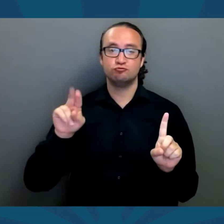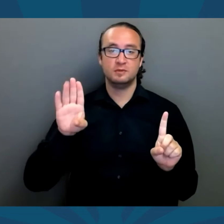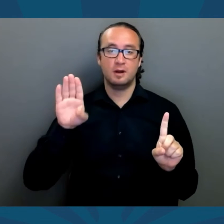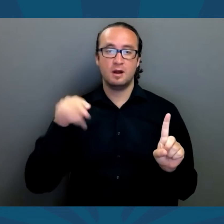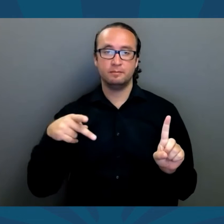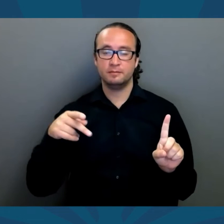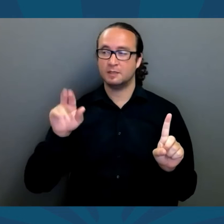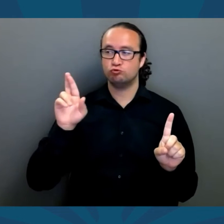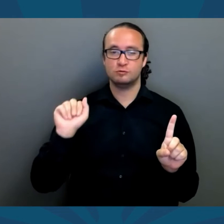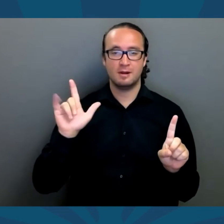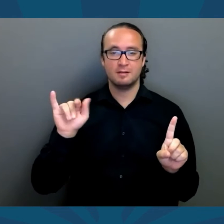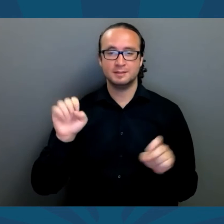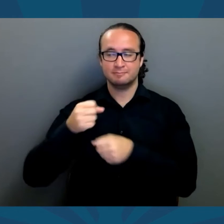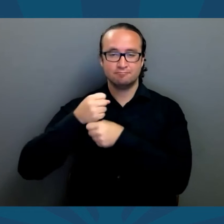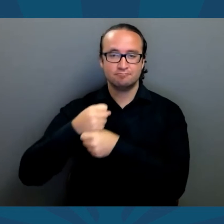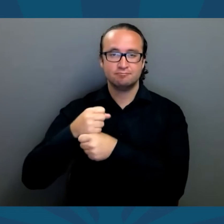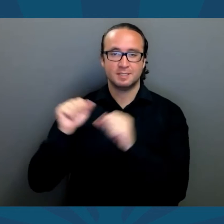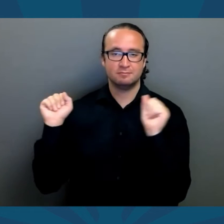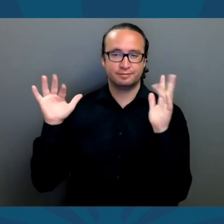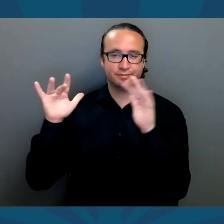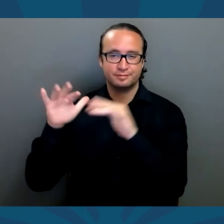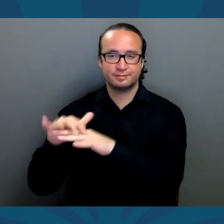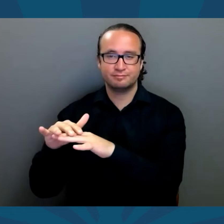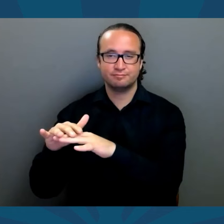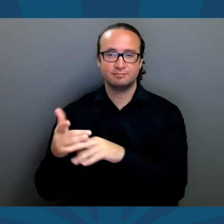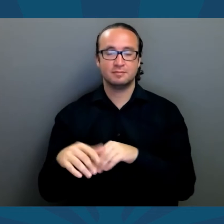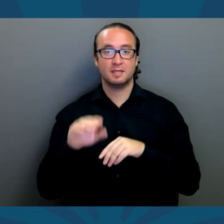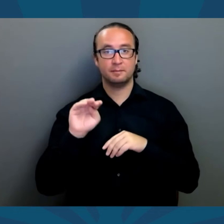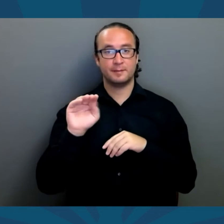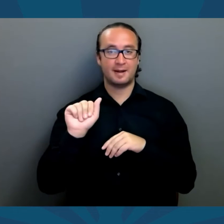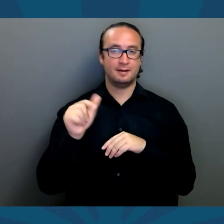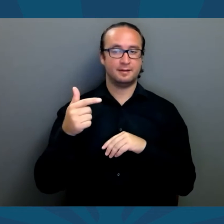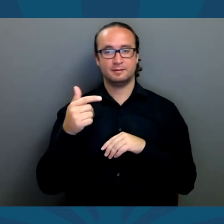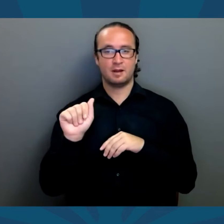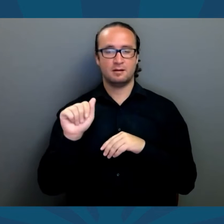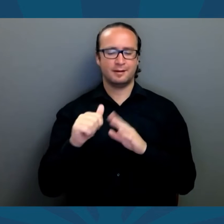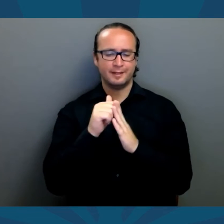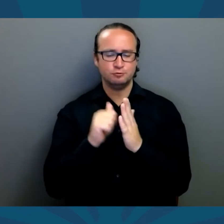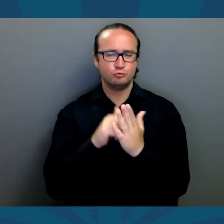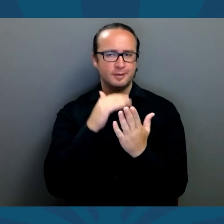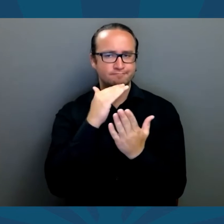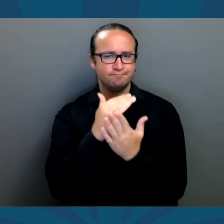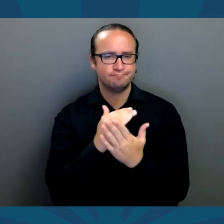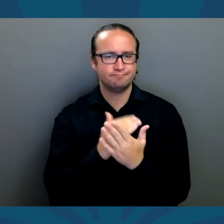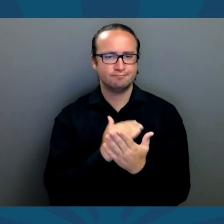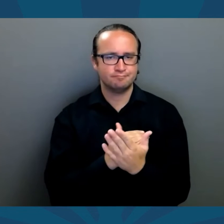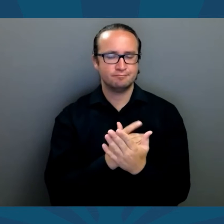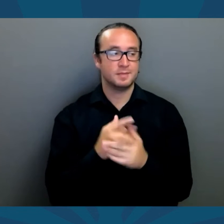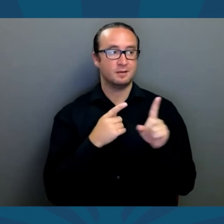agenda, and at the White House, and while Trump implemented his policies.